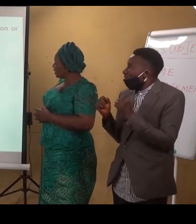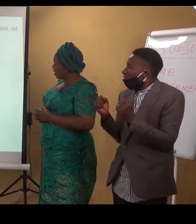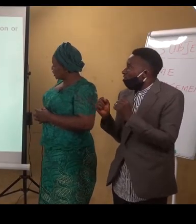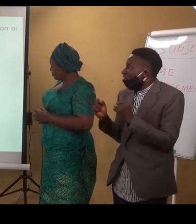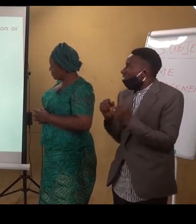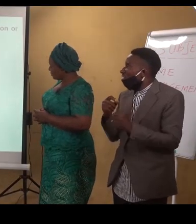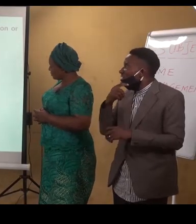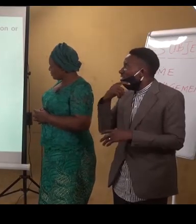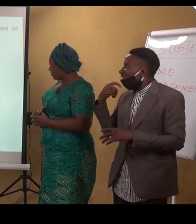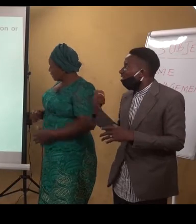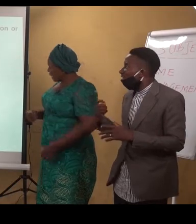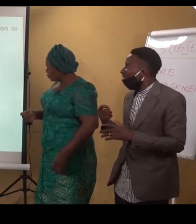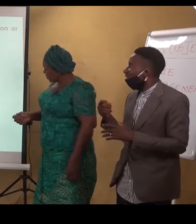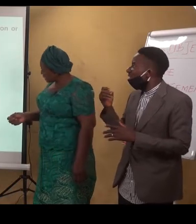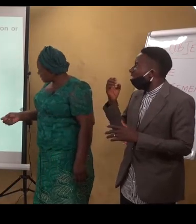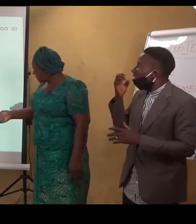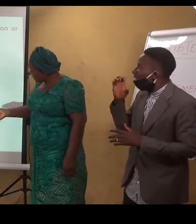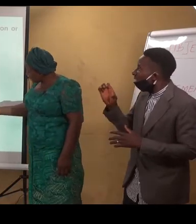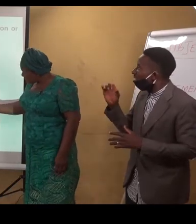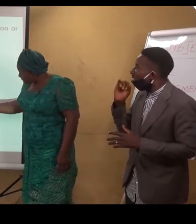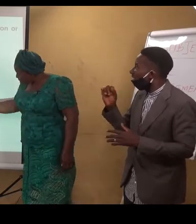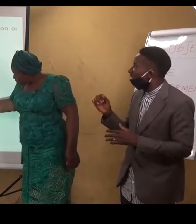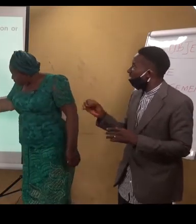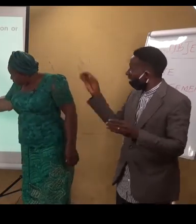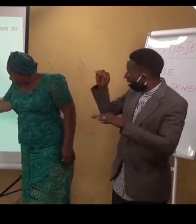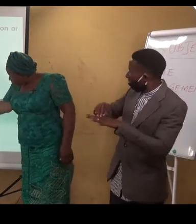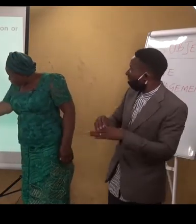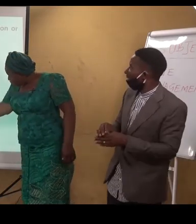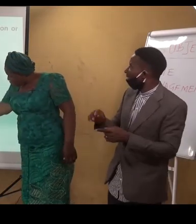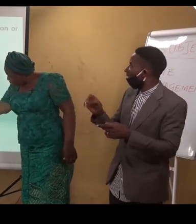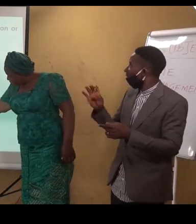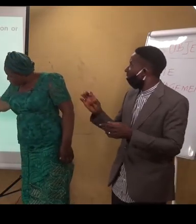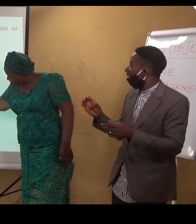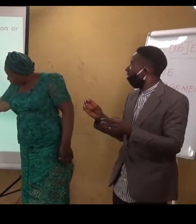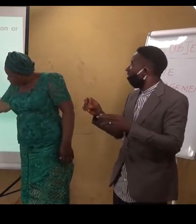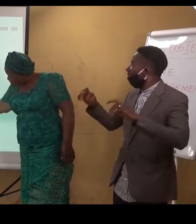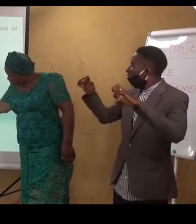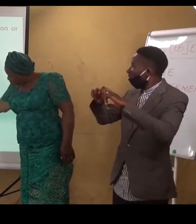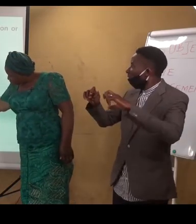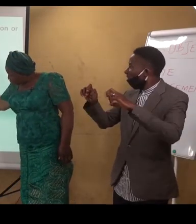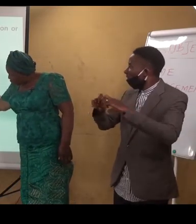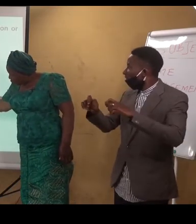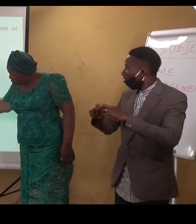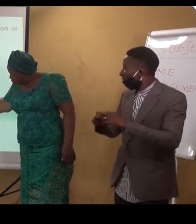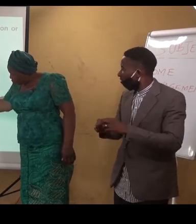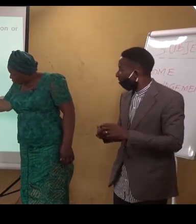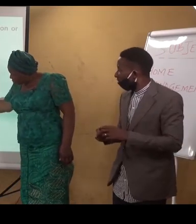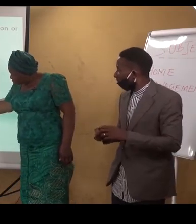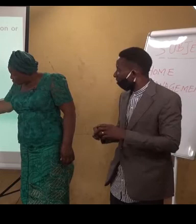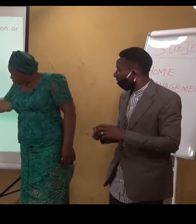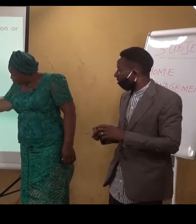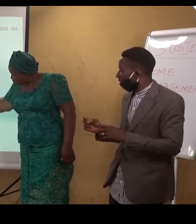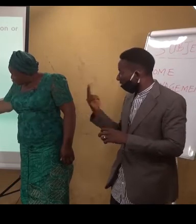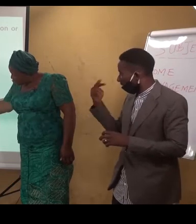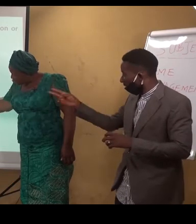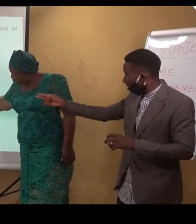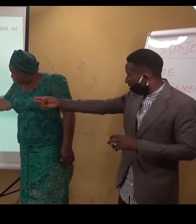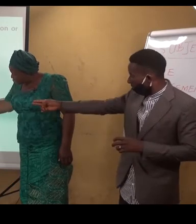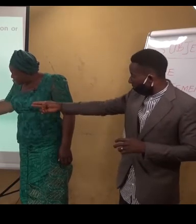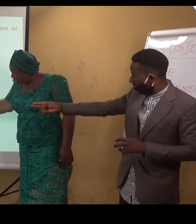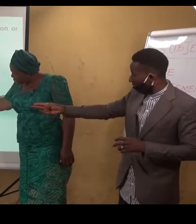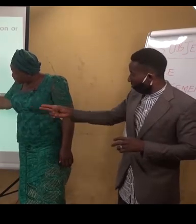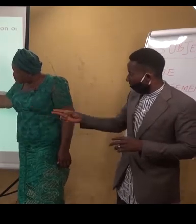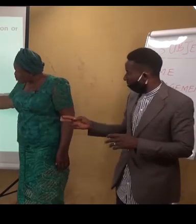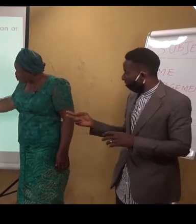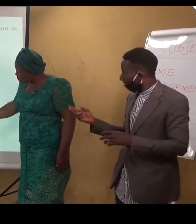conduction or radiation, as we can see with the pipes through which the what?